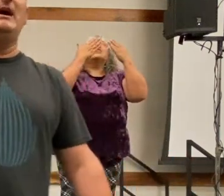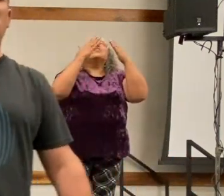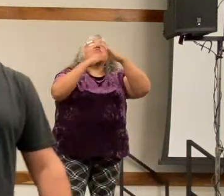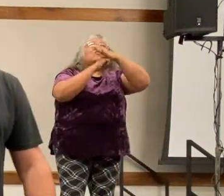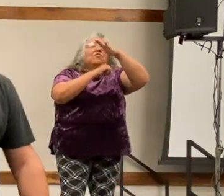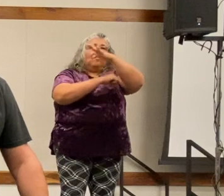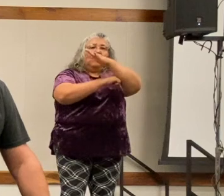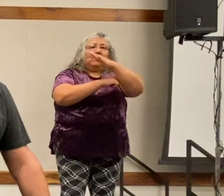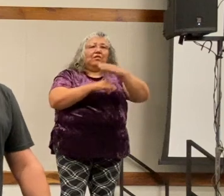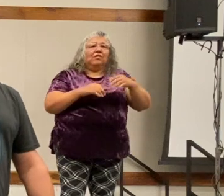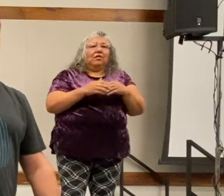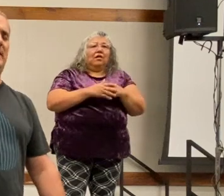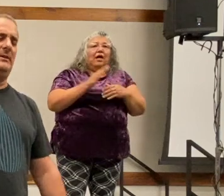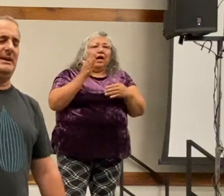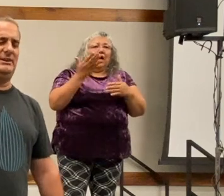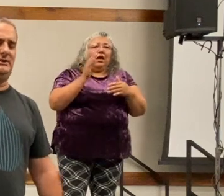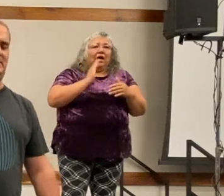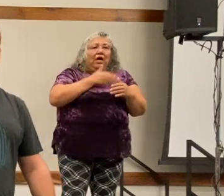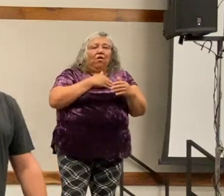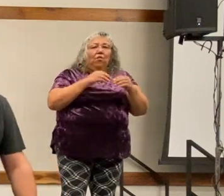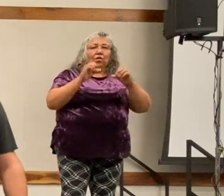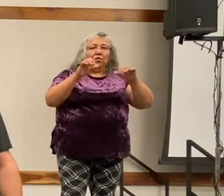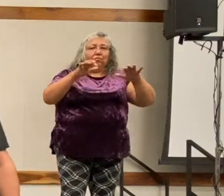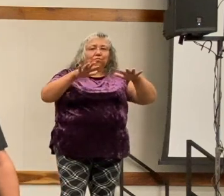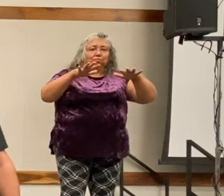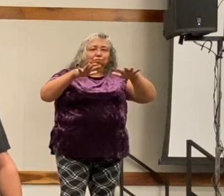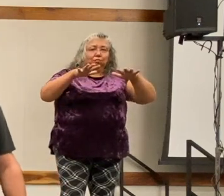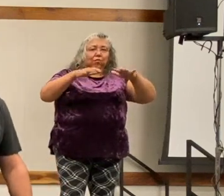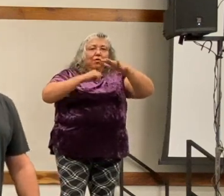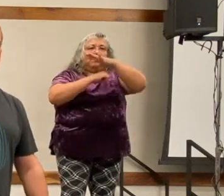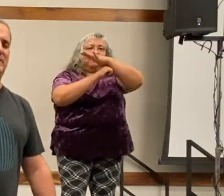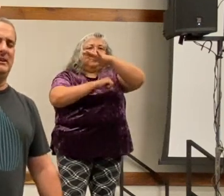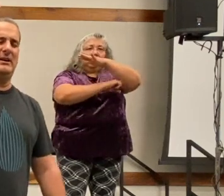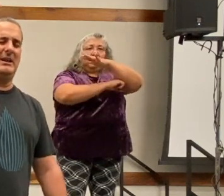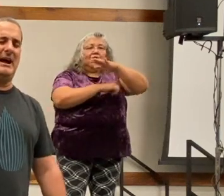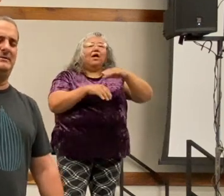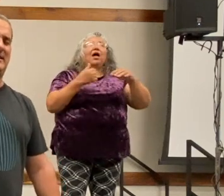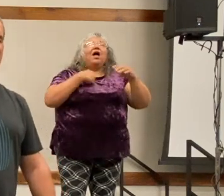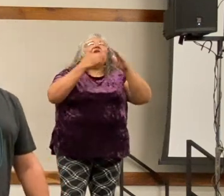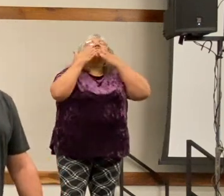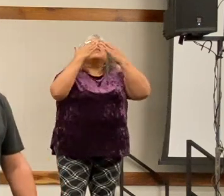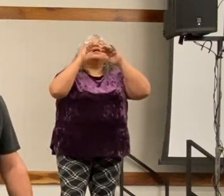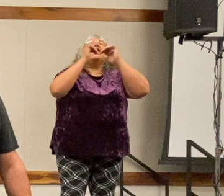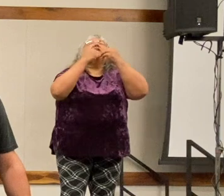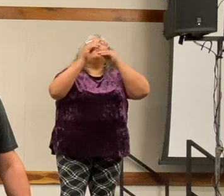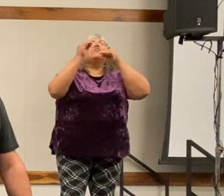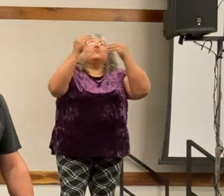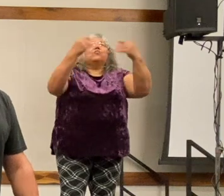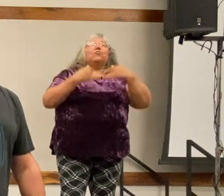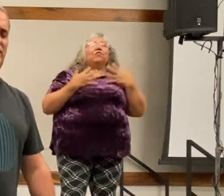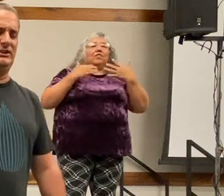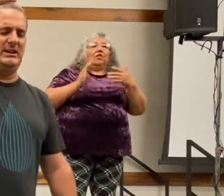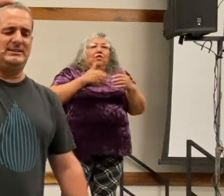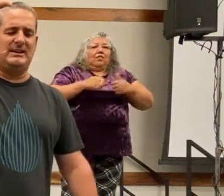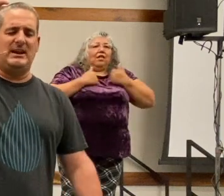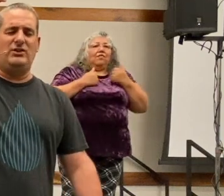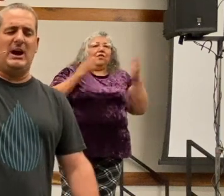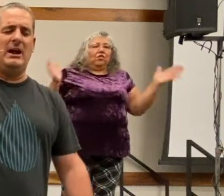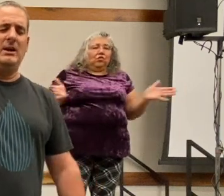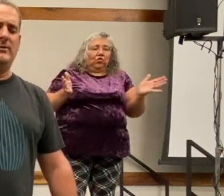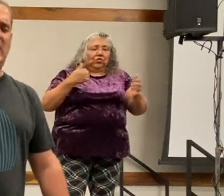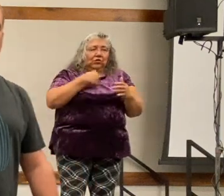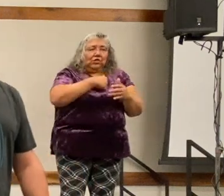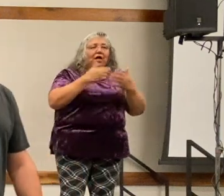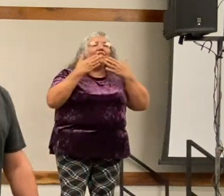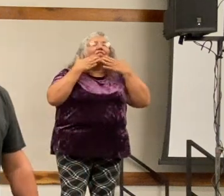foundation, our unshakable foundation. I thank you, God, for how you're moving in our lives. I thank you, God, how you are encouraging us. I thank you,